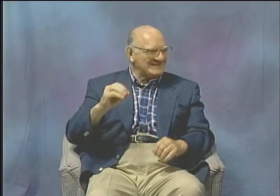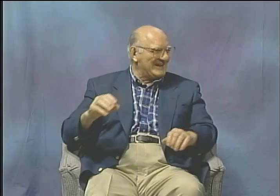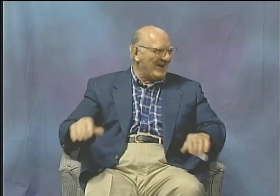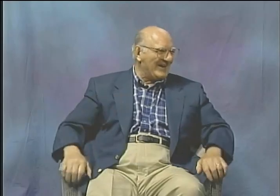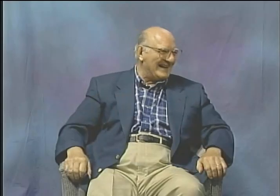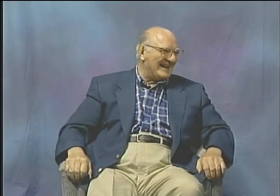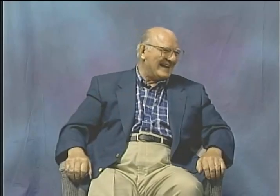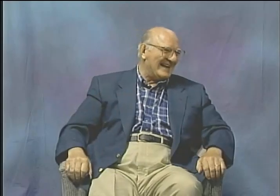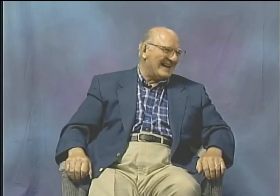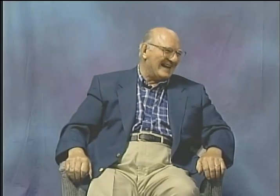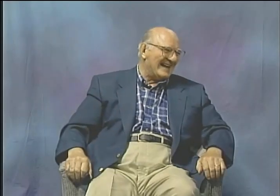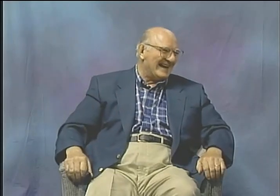DiMaggio.